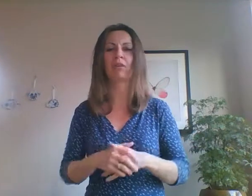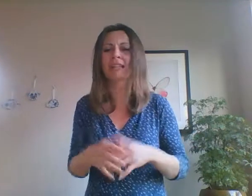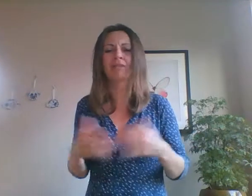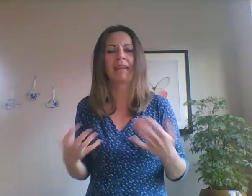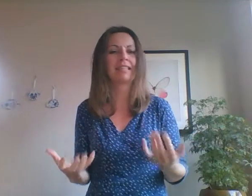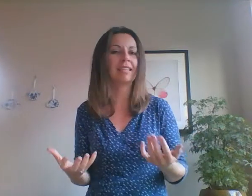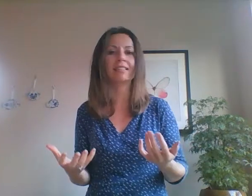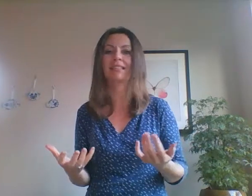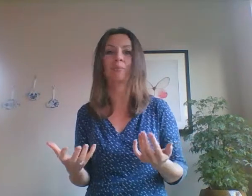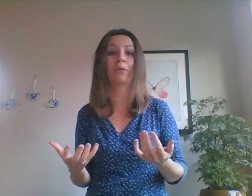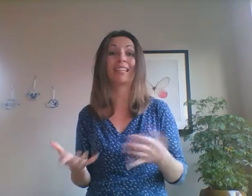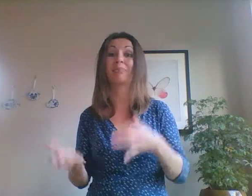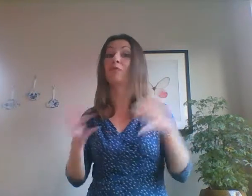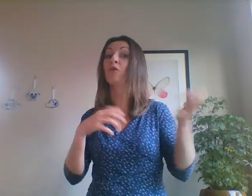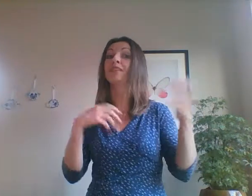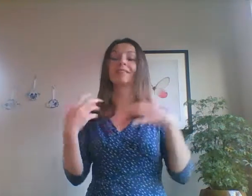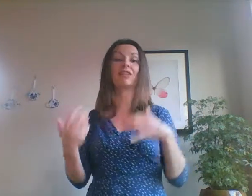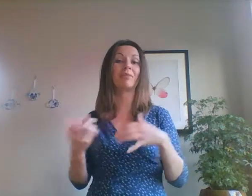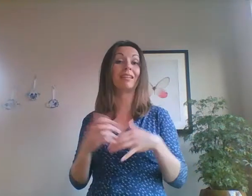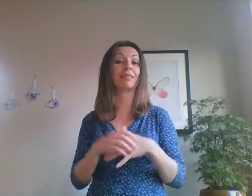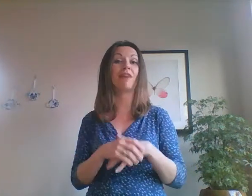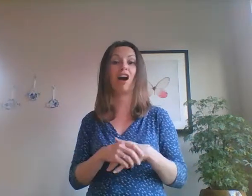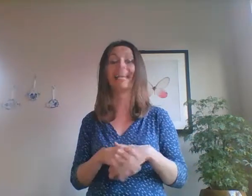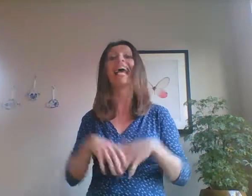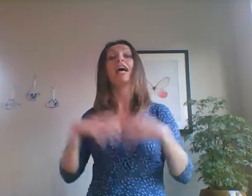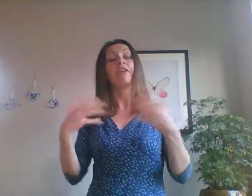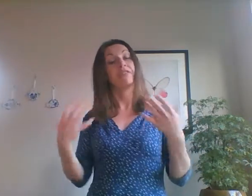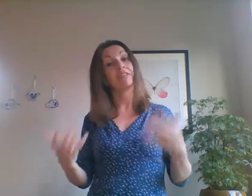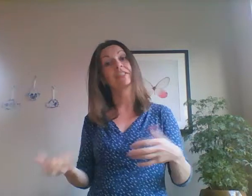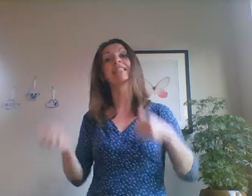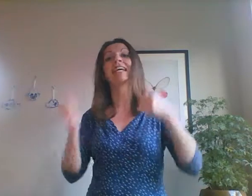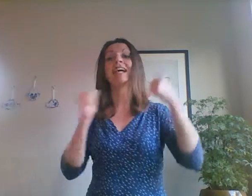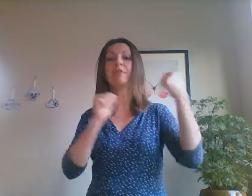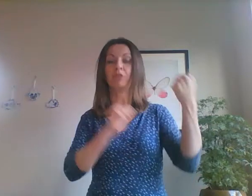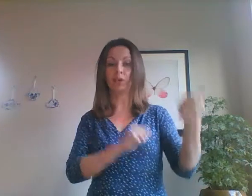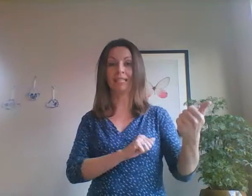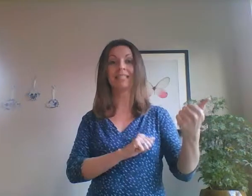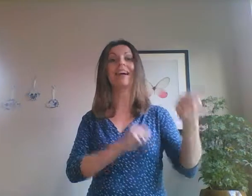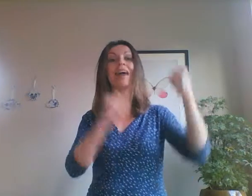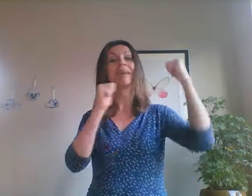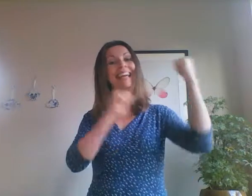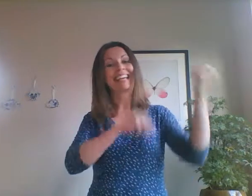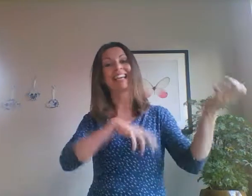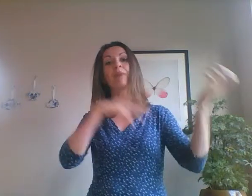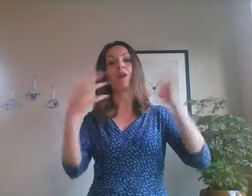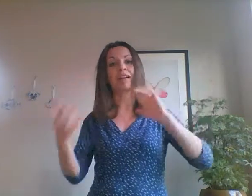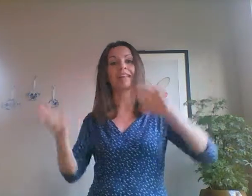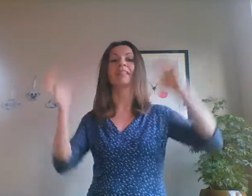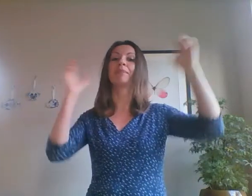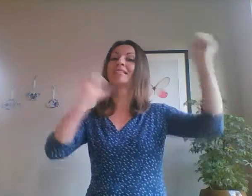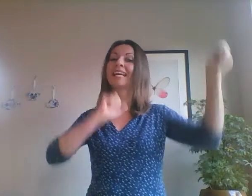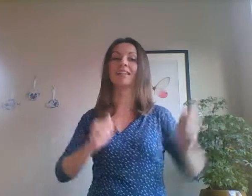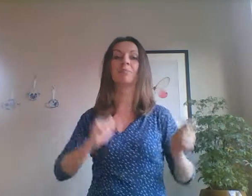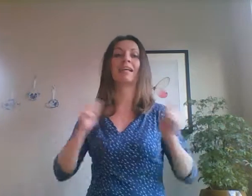really restless at some point, it's before the 30-minute mark, feel free to get up, notice the time, get up, walk a little bit, take a little break, and